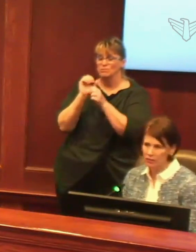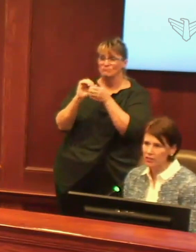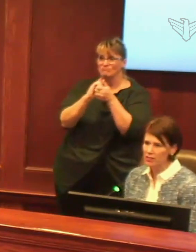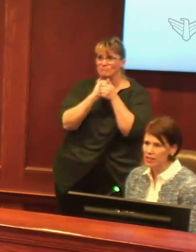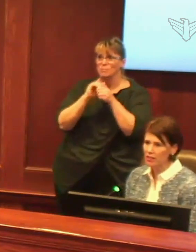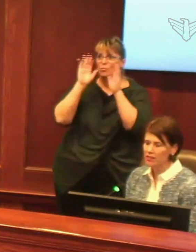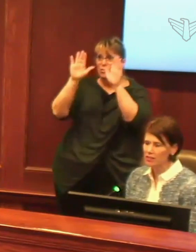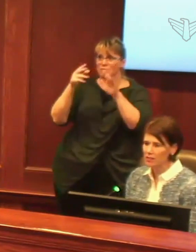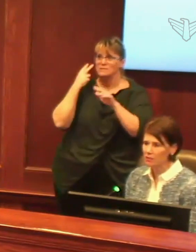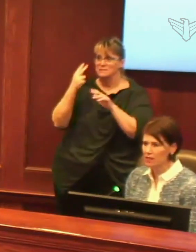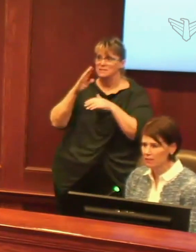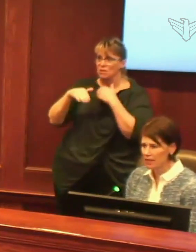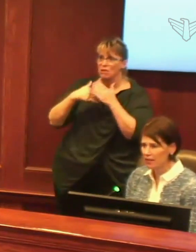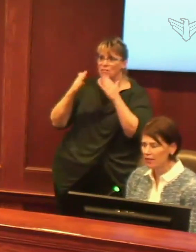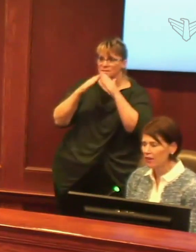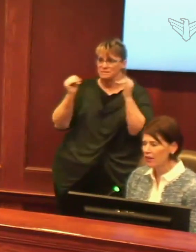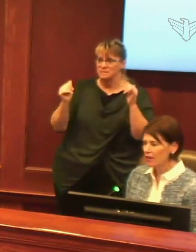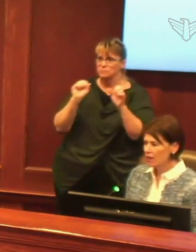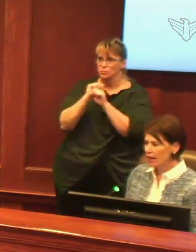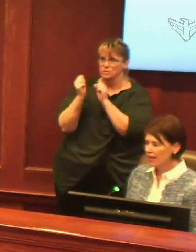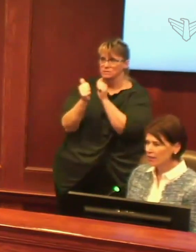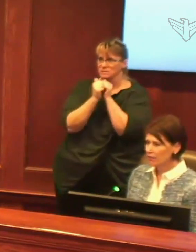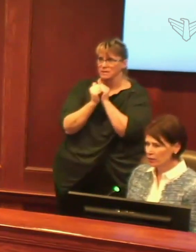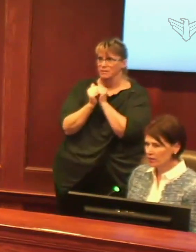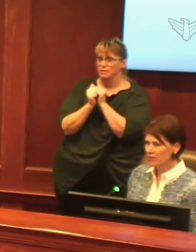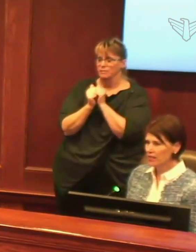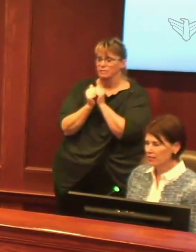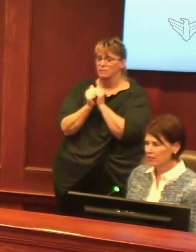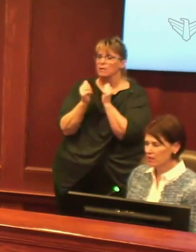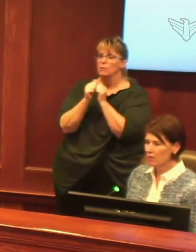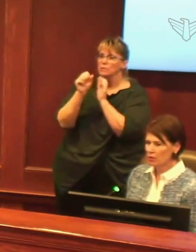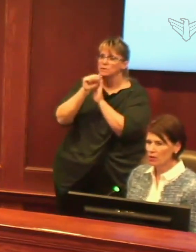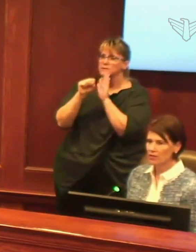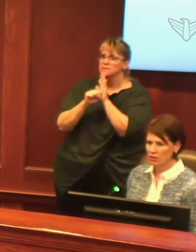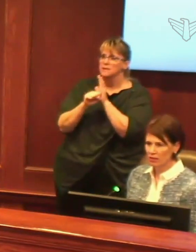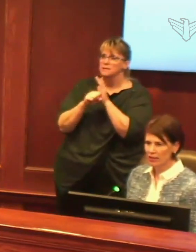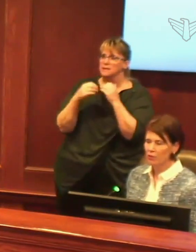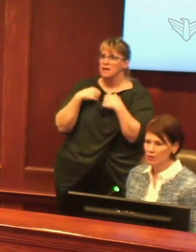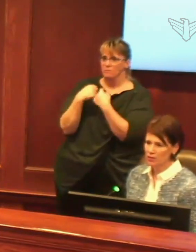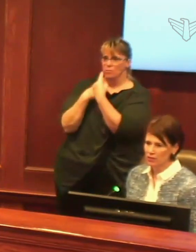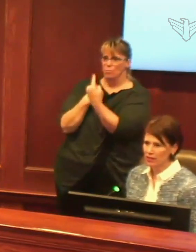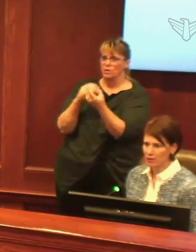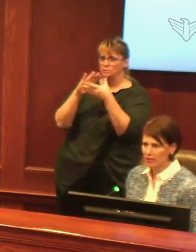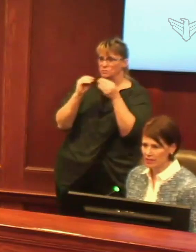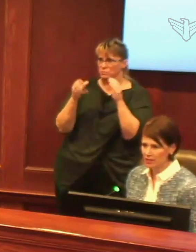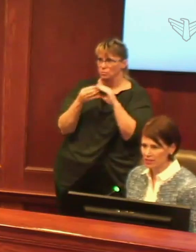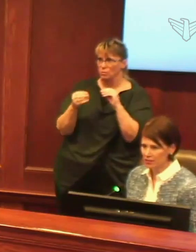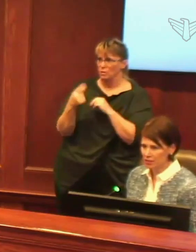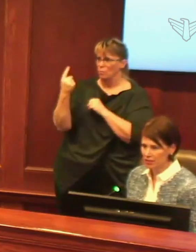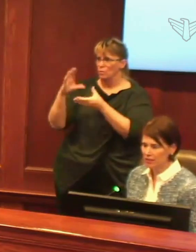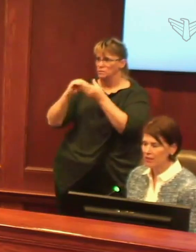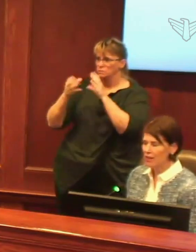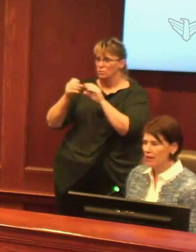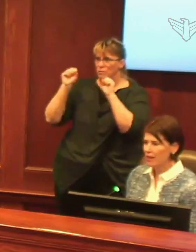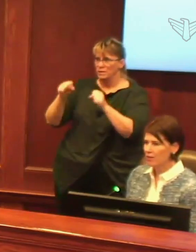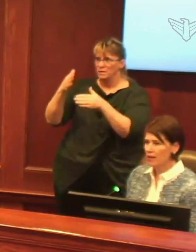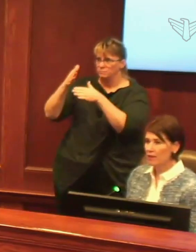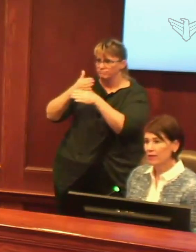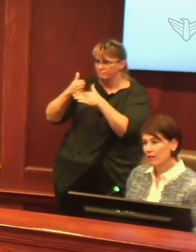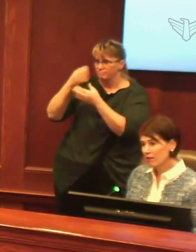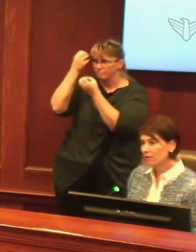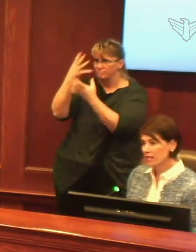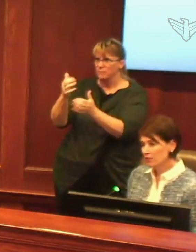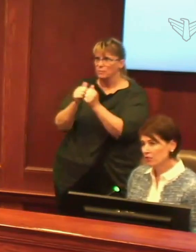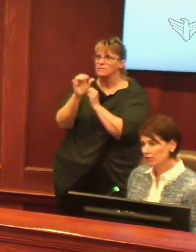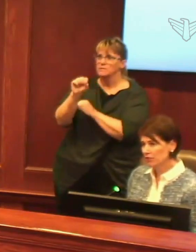been wonderful to see all of the systems come together and with the state to come up with one story that we can tell South Dakota, and